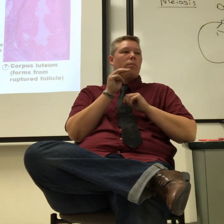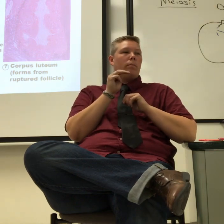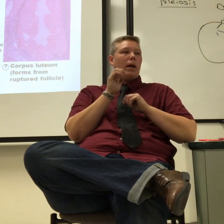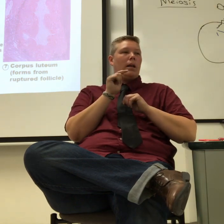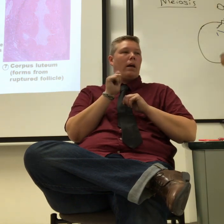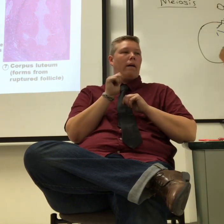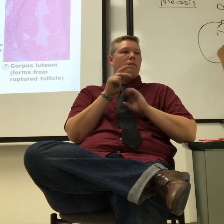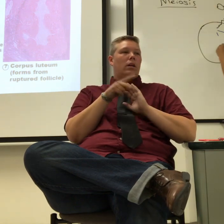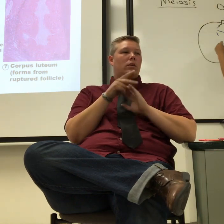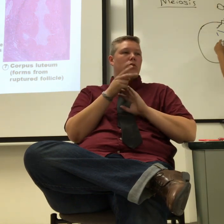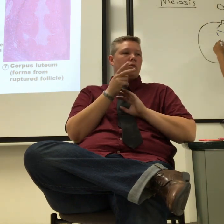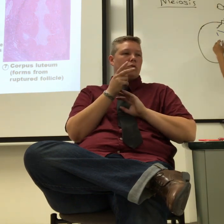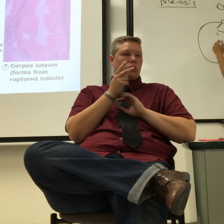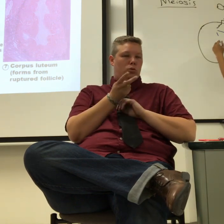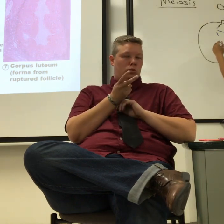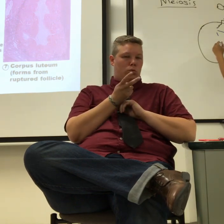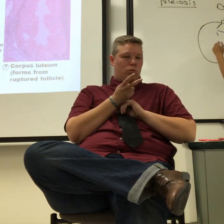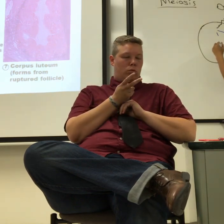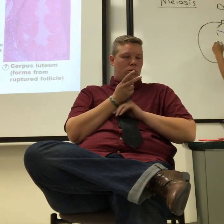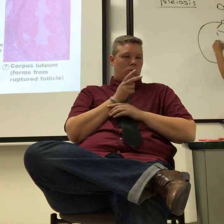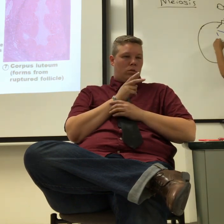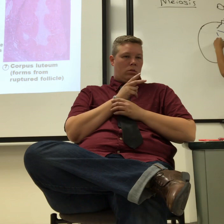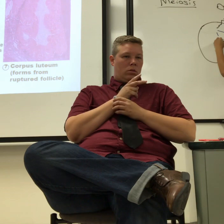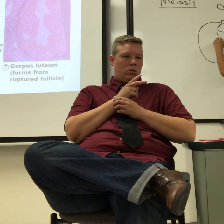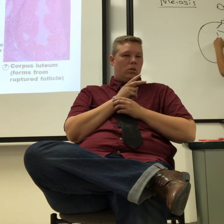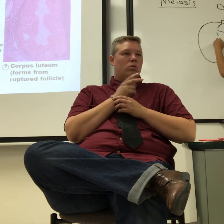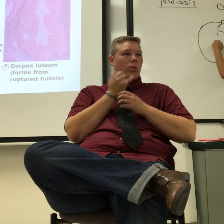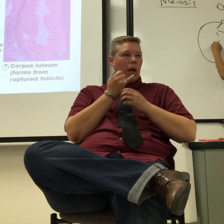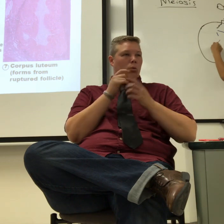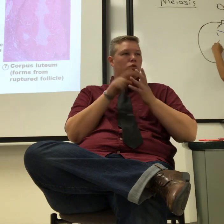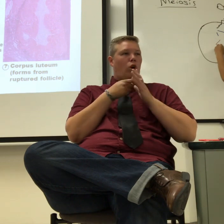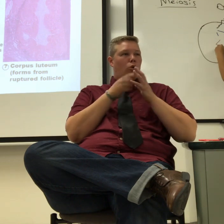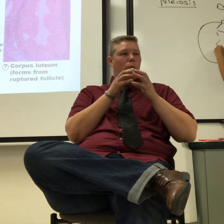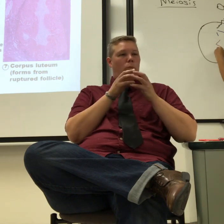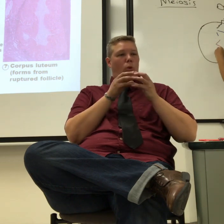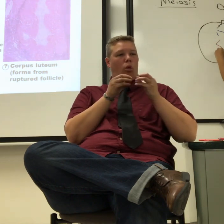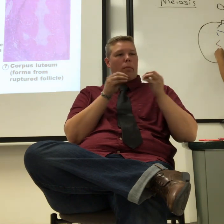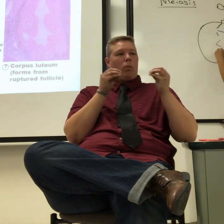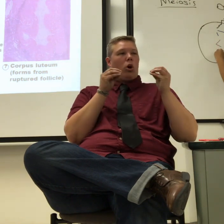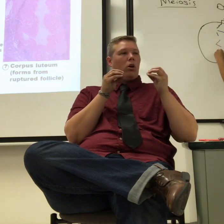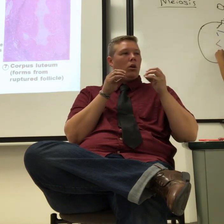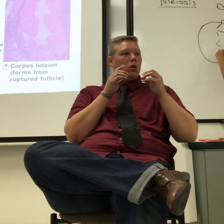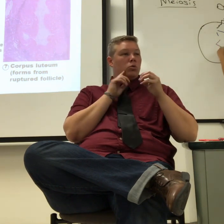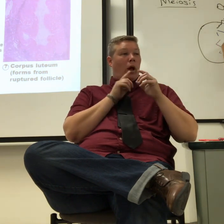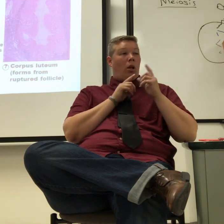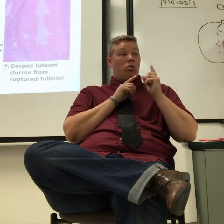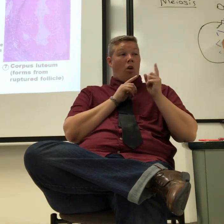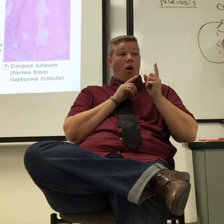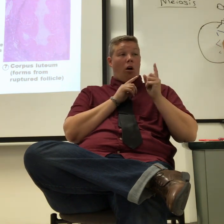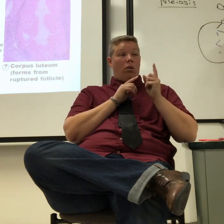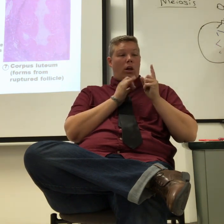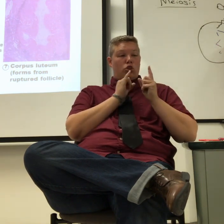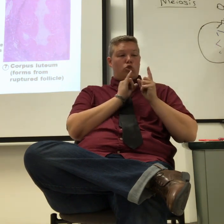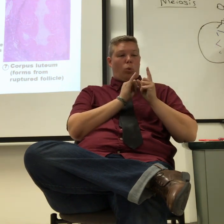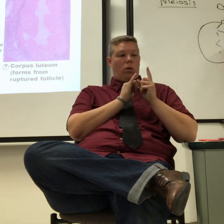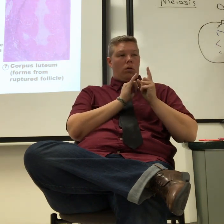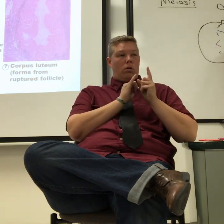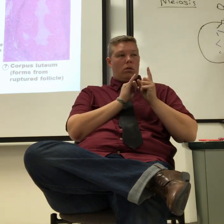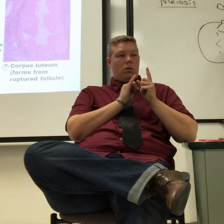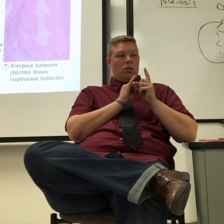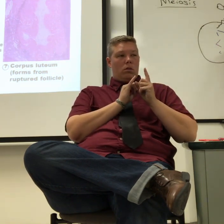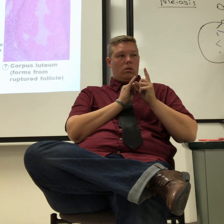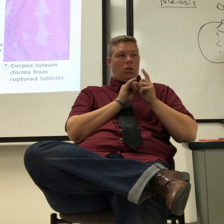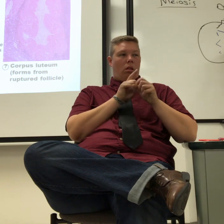I want to start to pull them apart. You had a long and a short, a